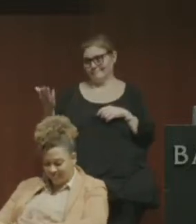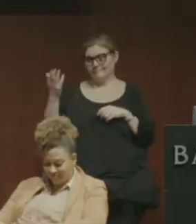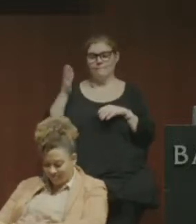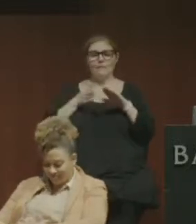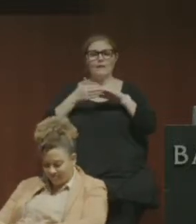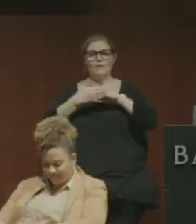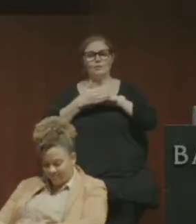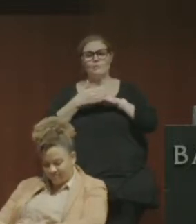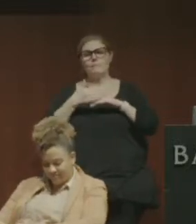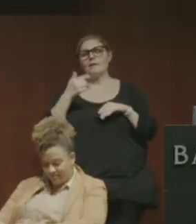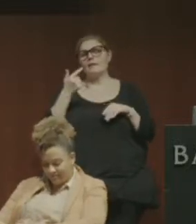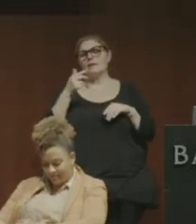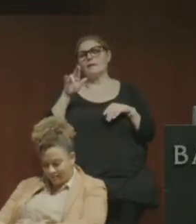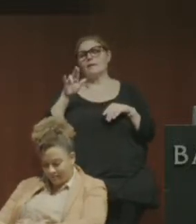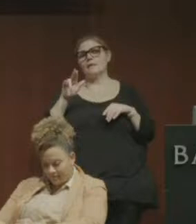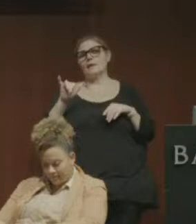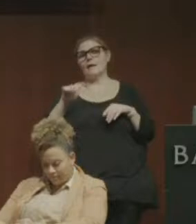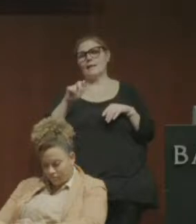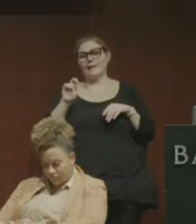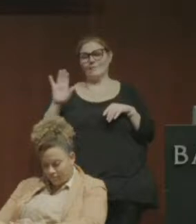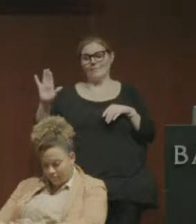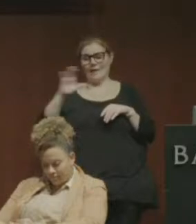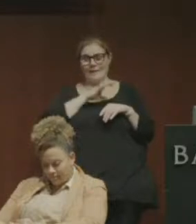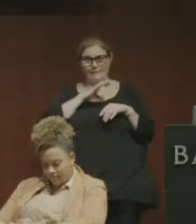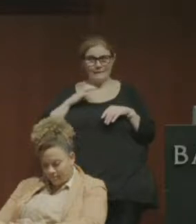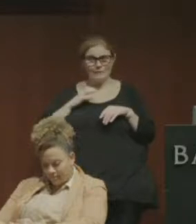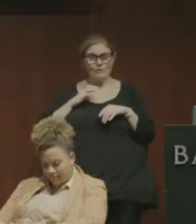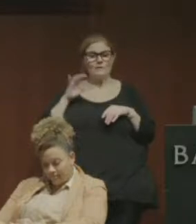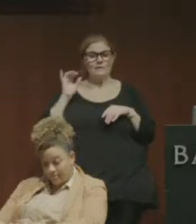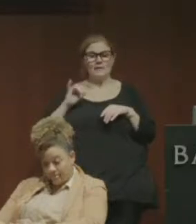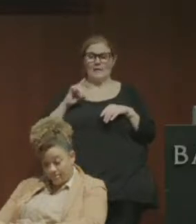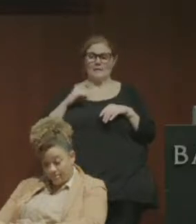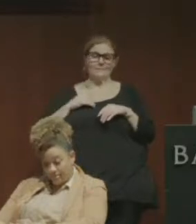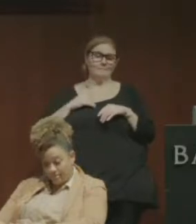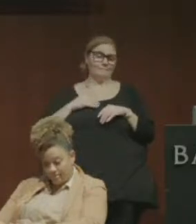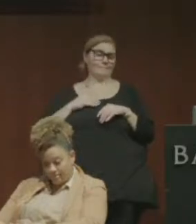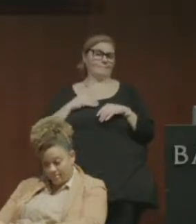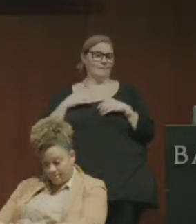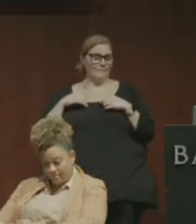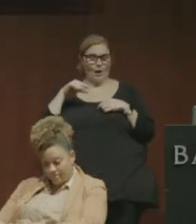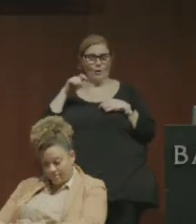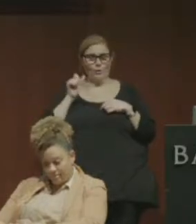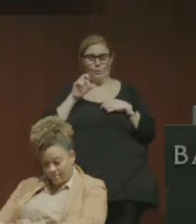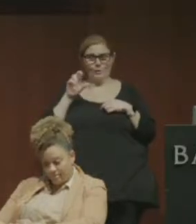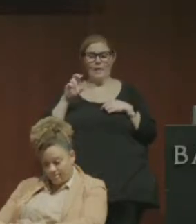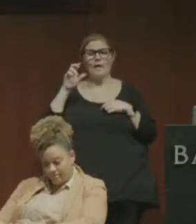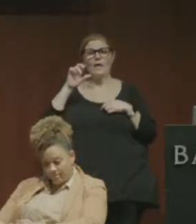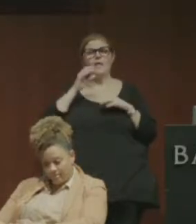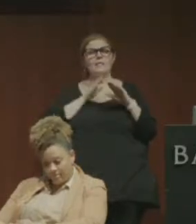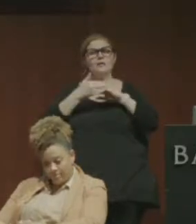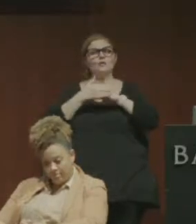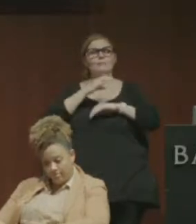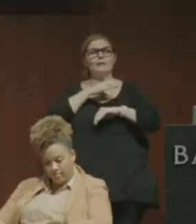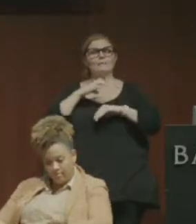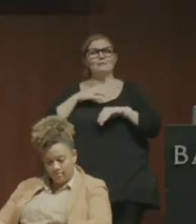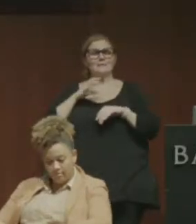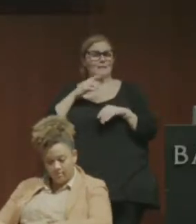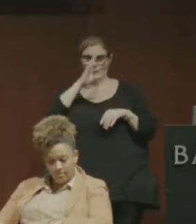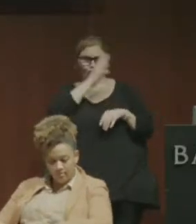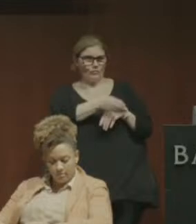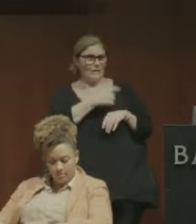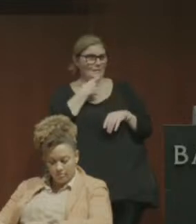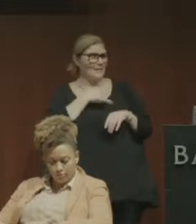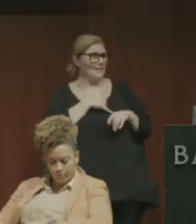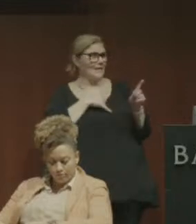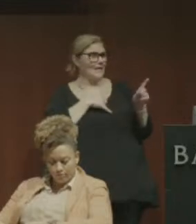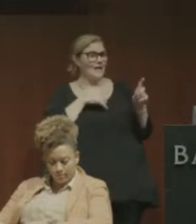Jamaica and Guyana's heads of their commissions visibly bristled when I talked about queer rights. The Jamaican commissioner said outright